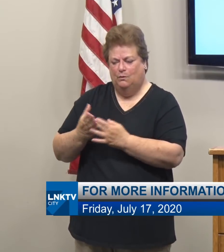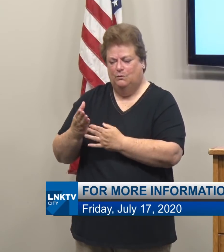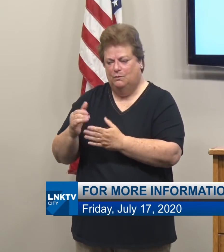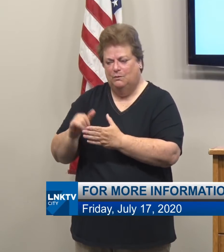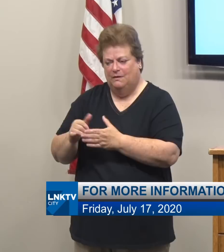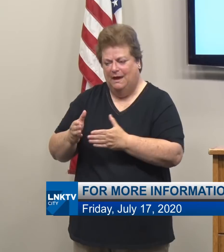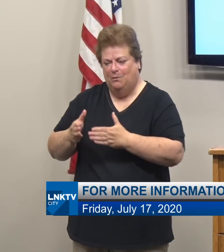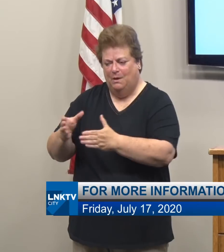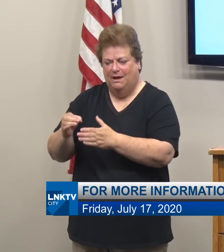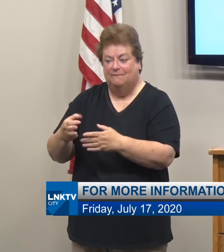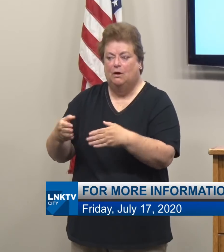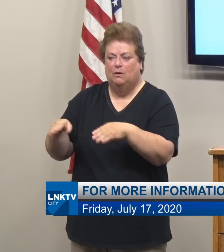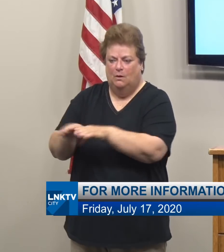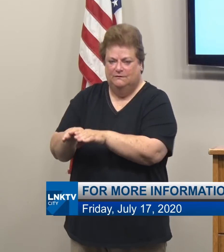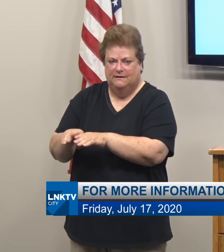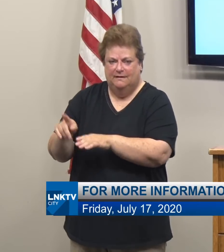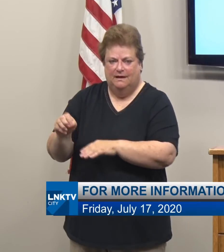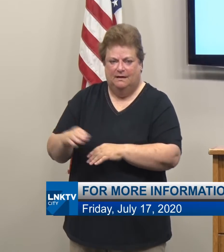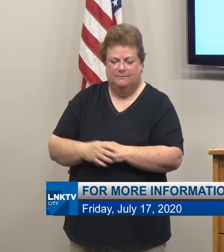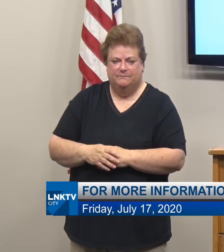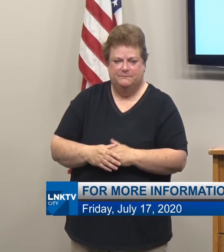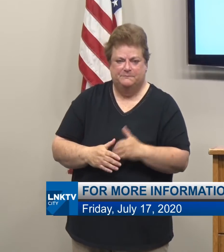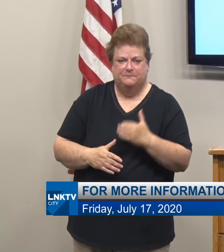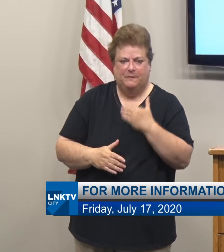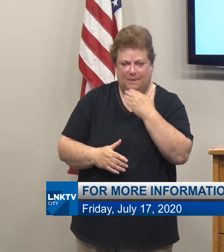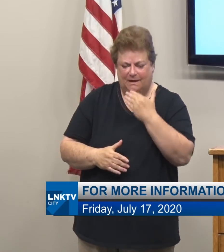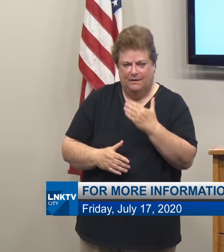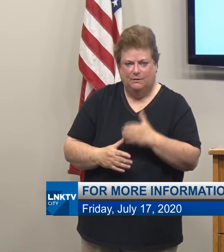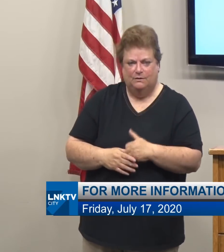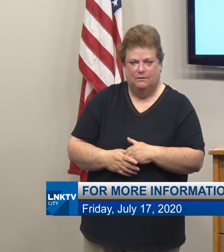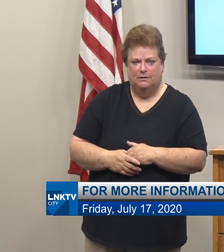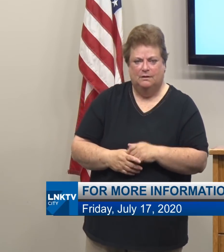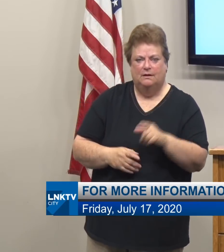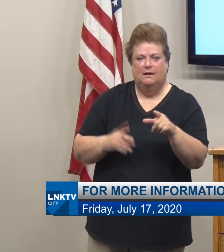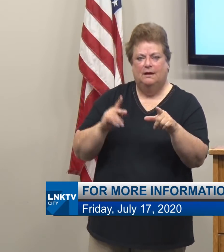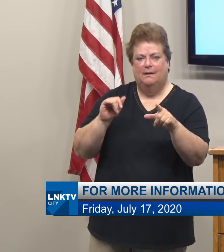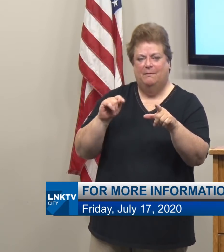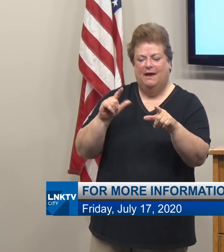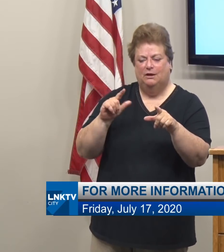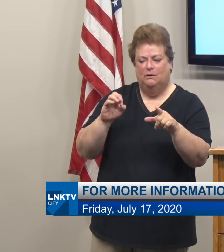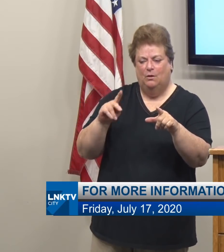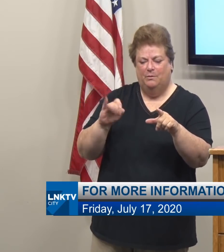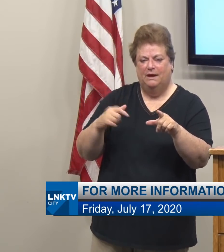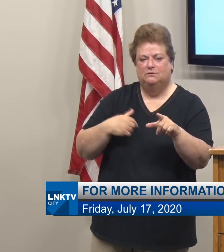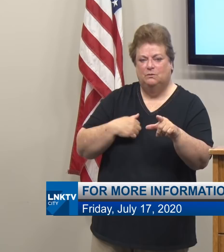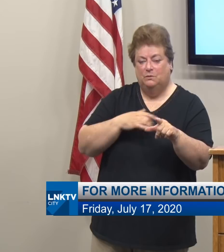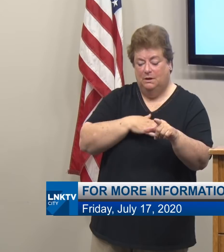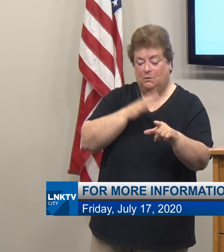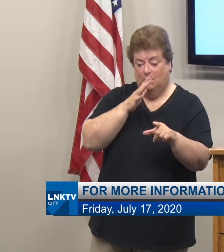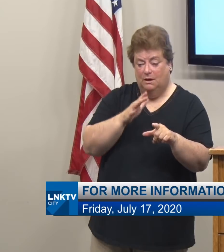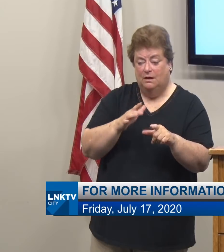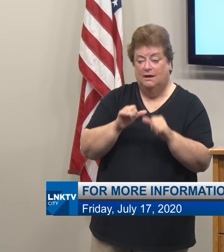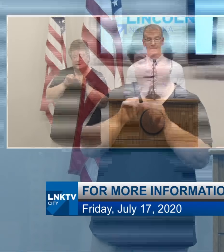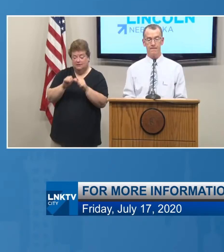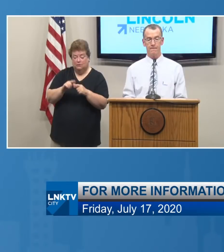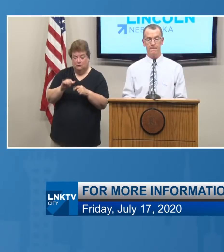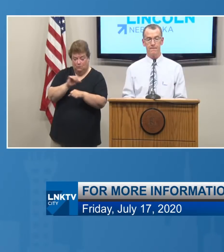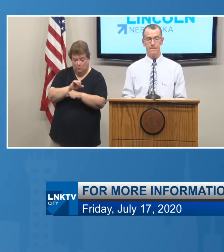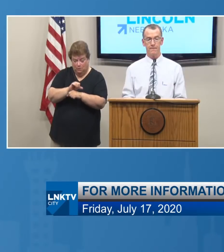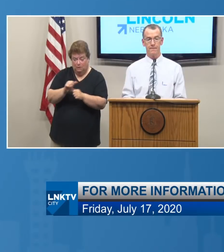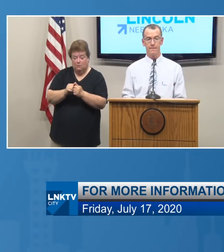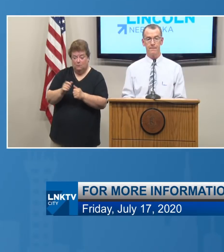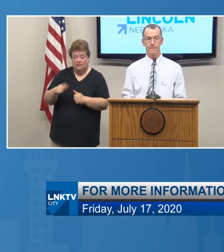point. Thank you. I do want to say, though, we will continue to work with